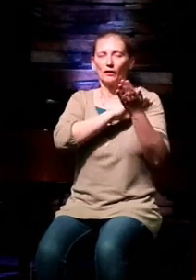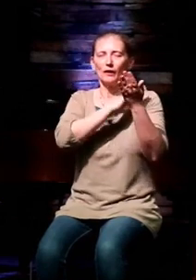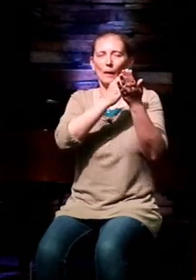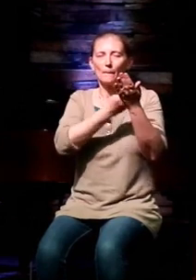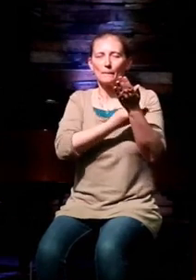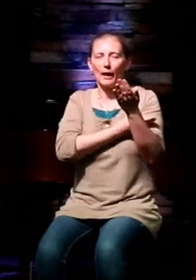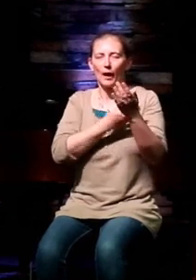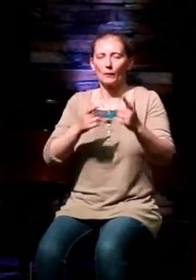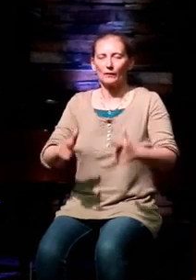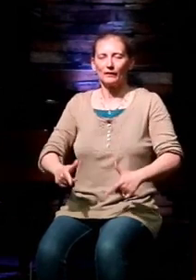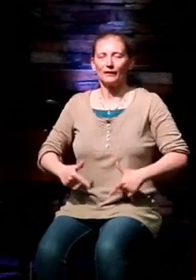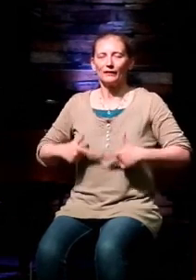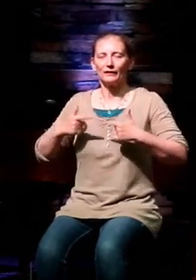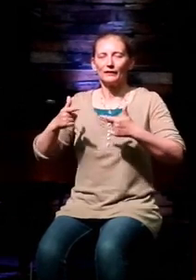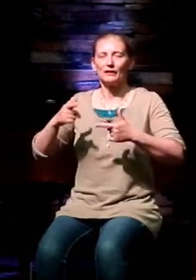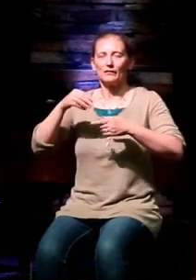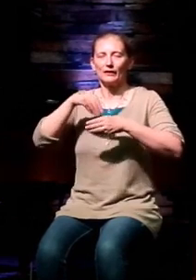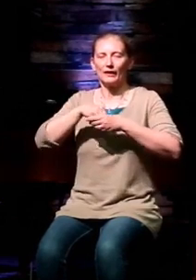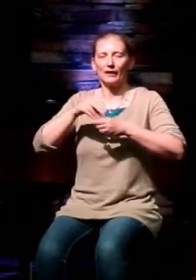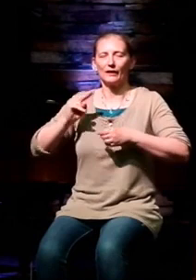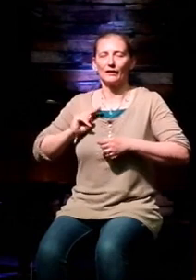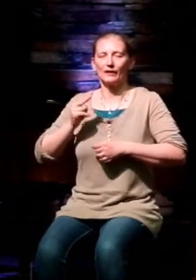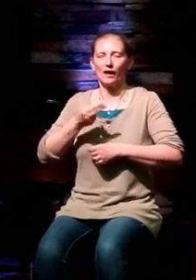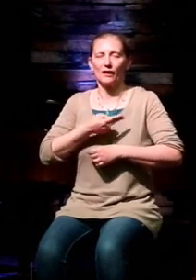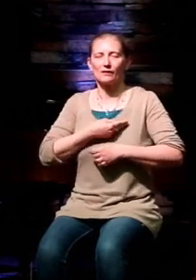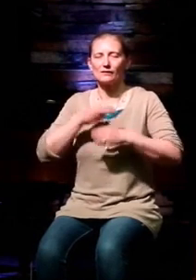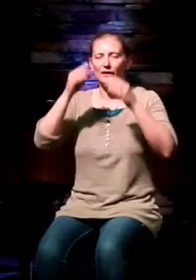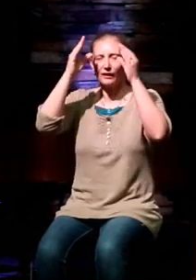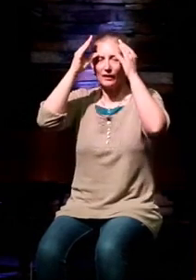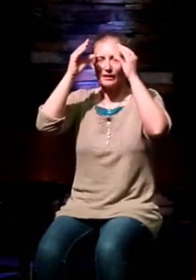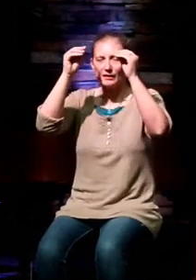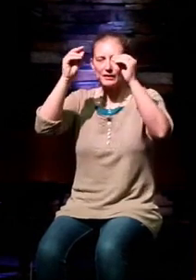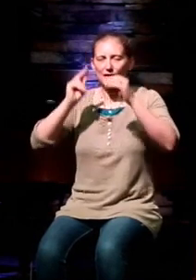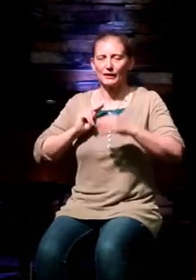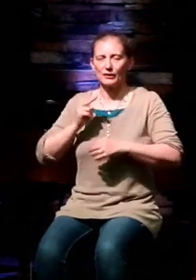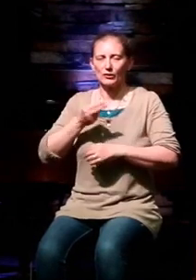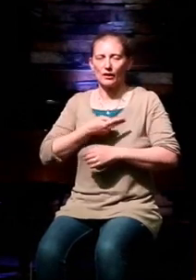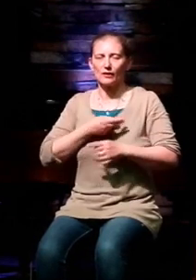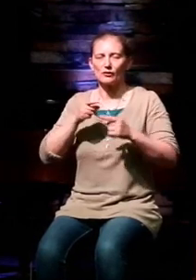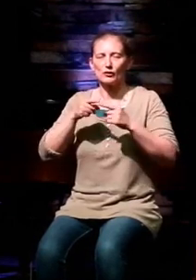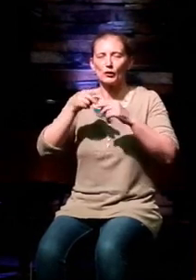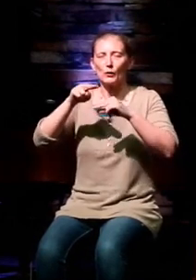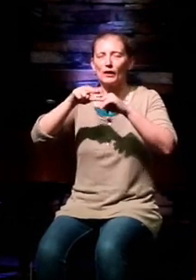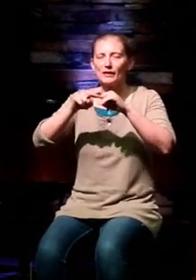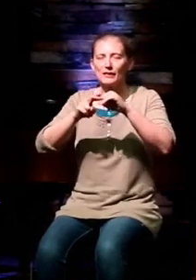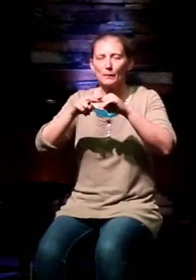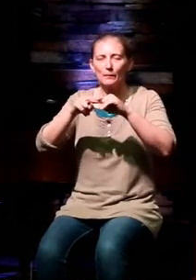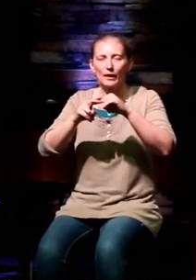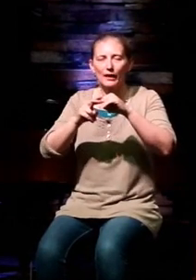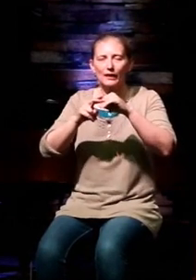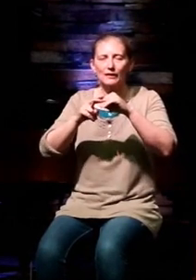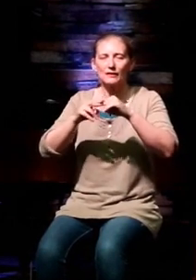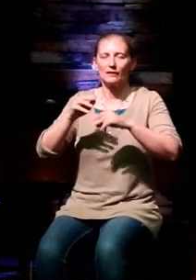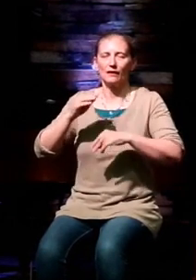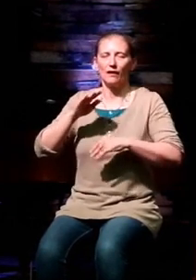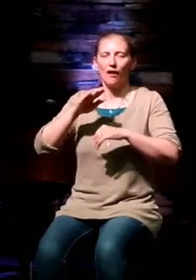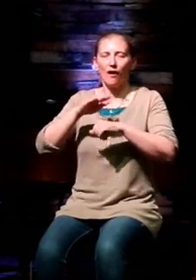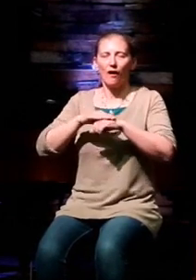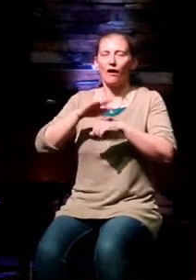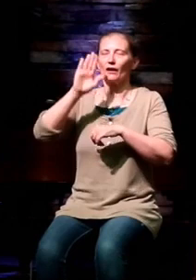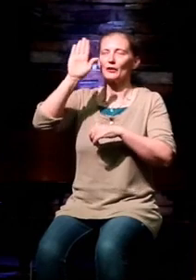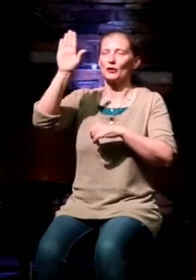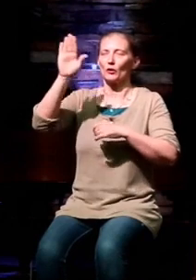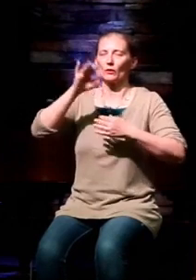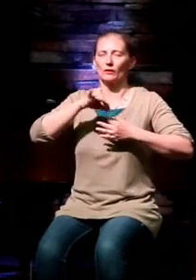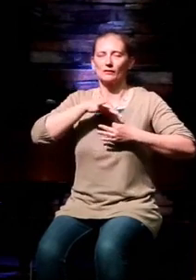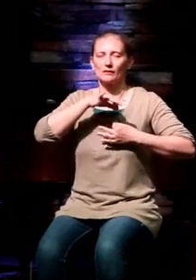and that power is your Holy Spirit. God, teach us to depend upon your Spirit and to admit that we are powerless in our own ability